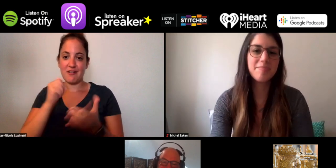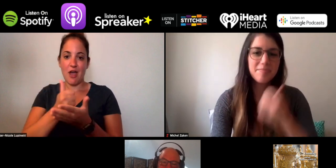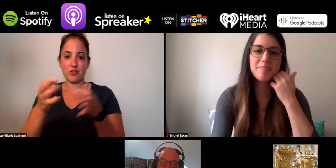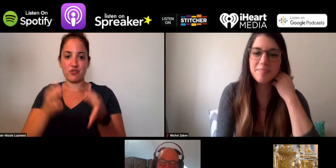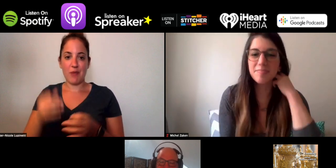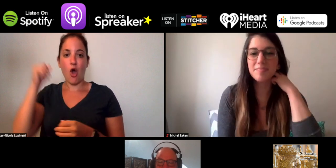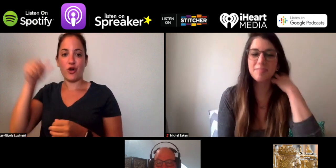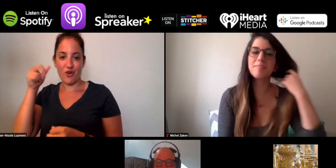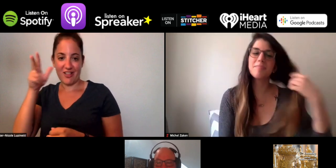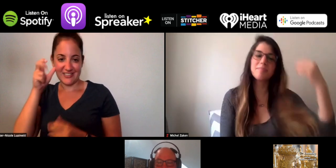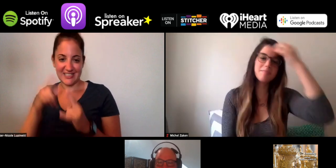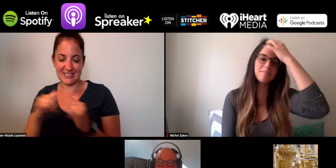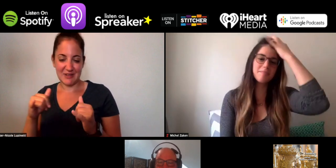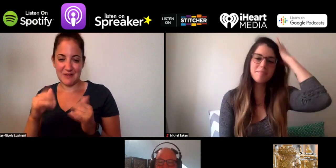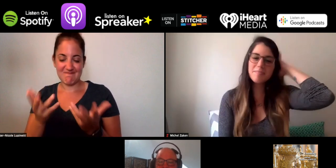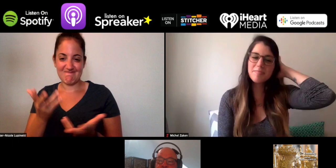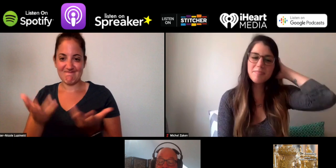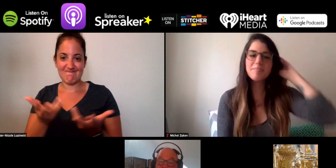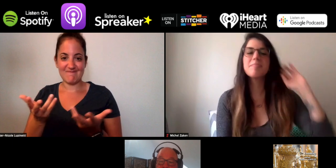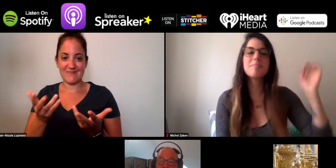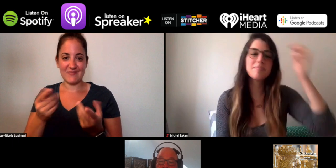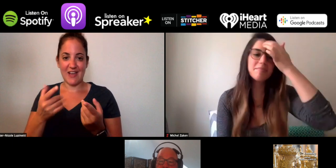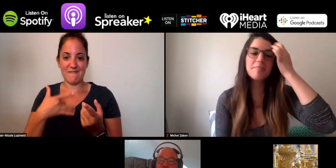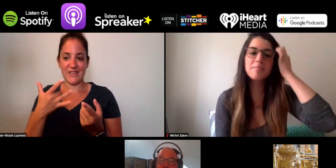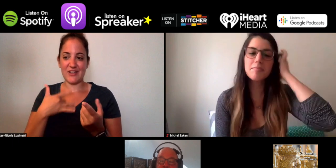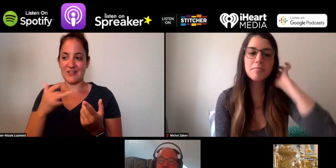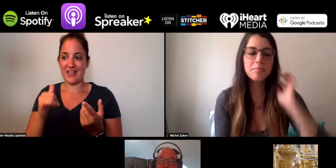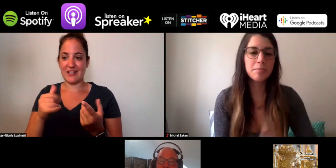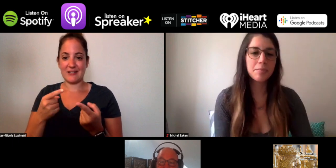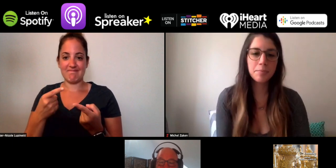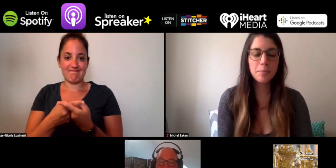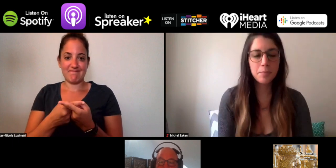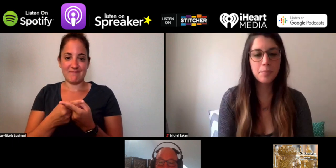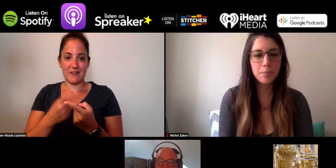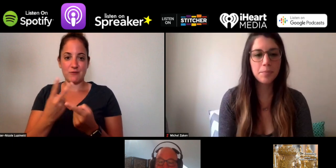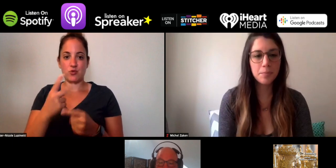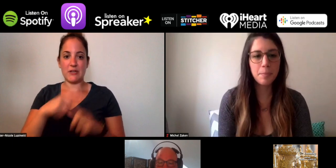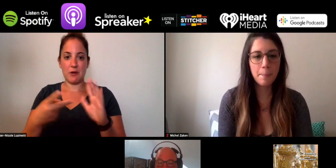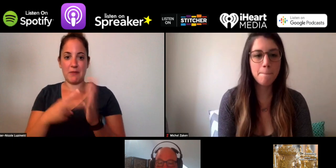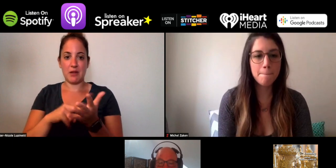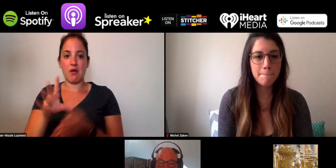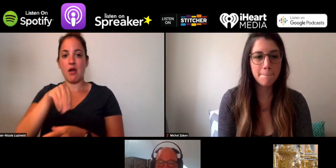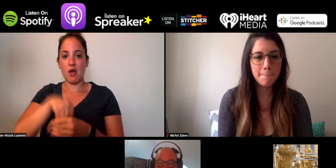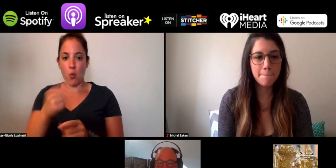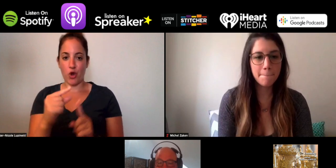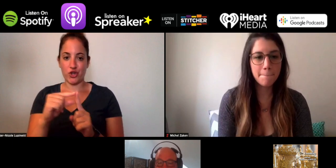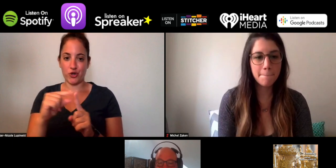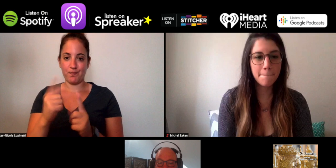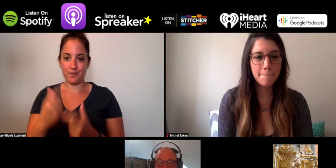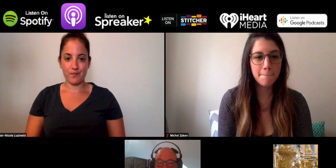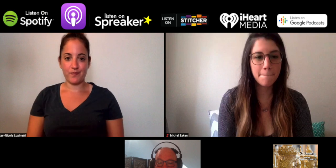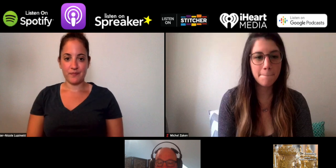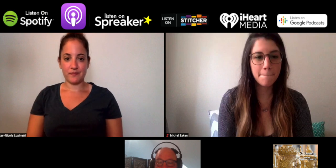auditory listening. It's a conflation of different meanings in one term, I think.